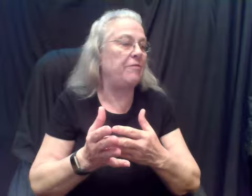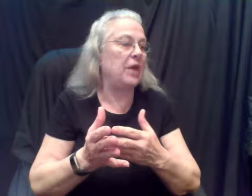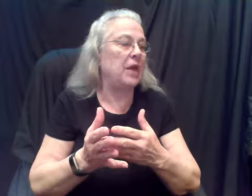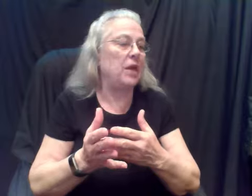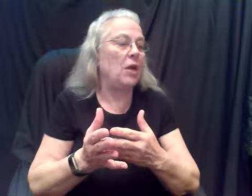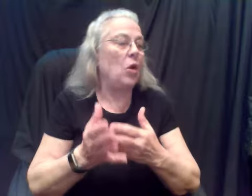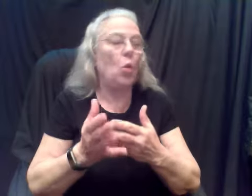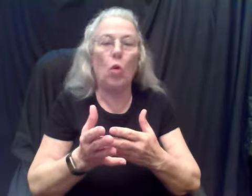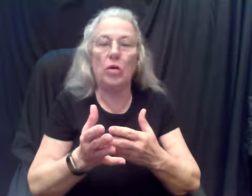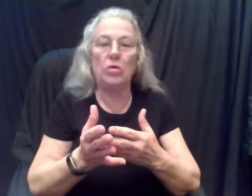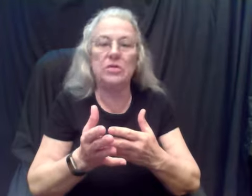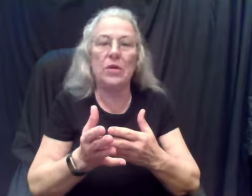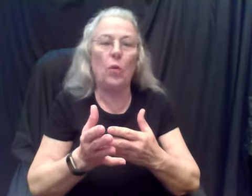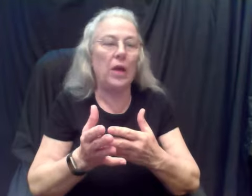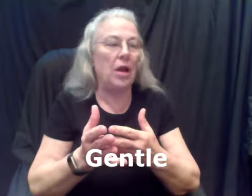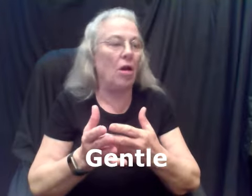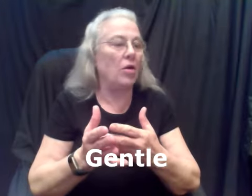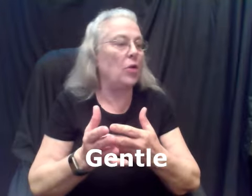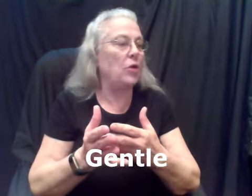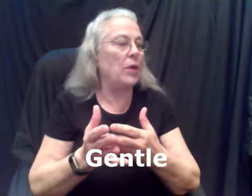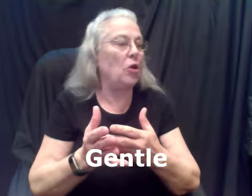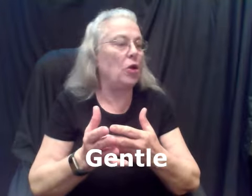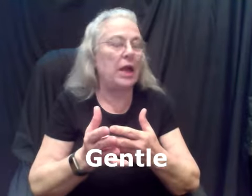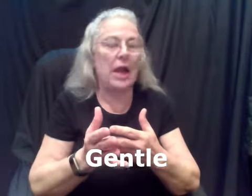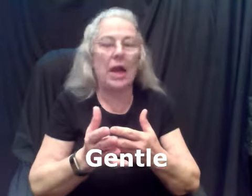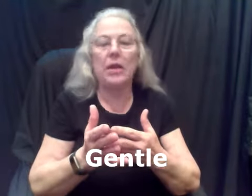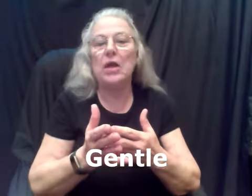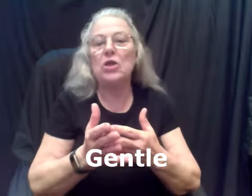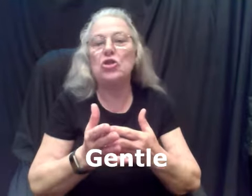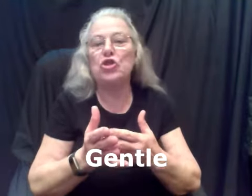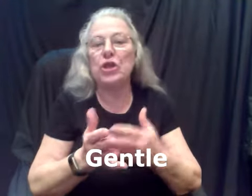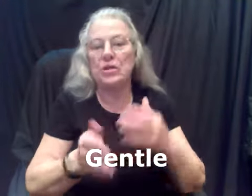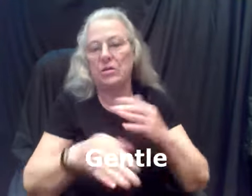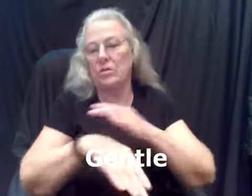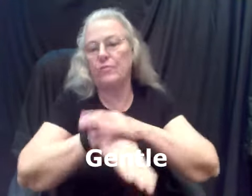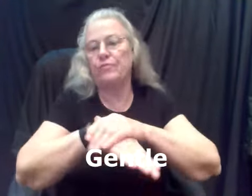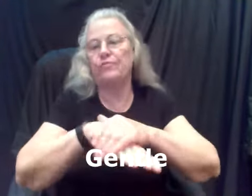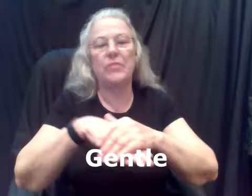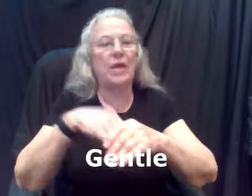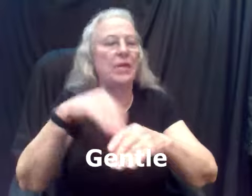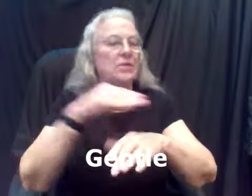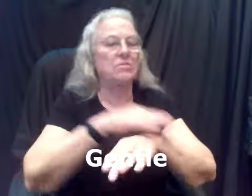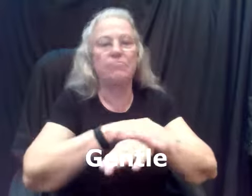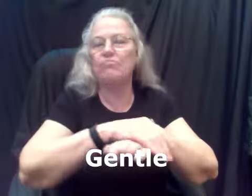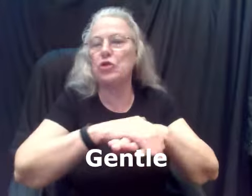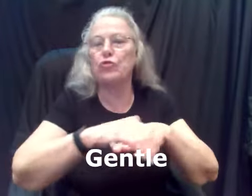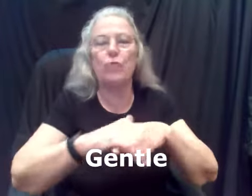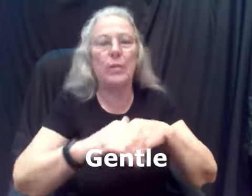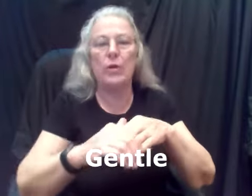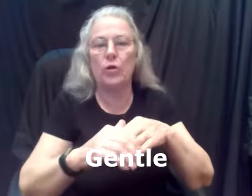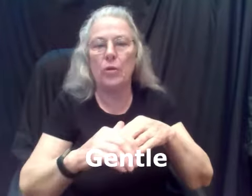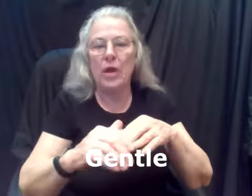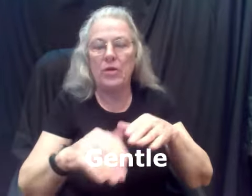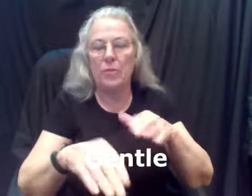the words that we are going to be looking at. Gentle, and that's just rubbing the backs of